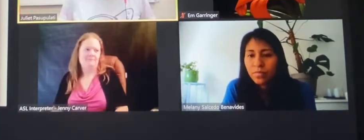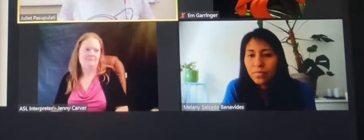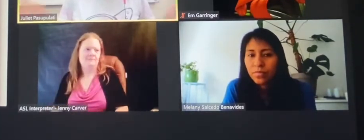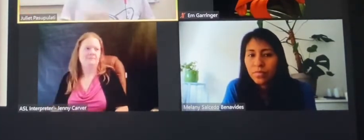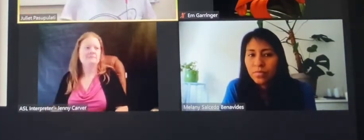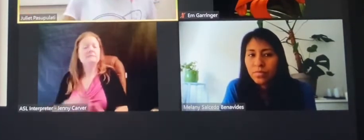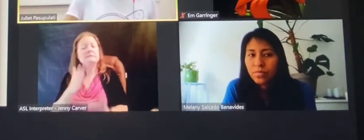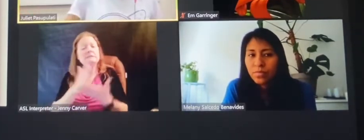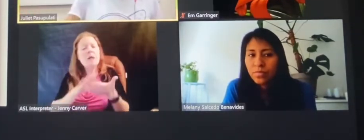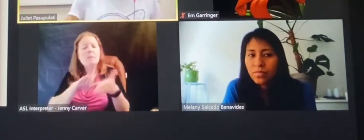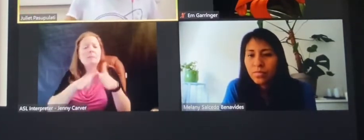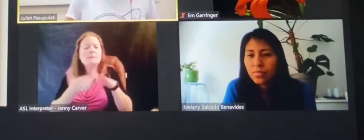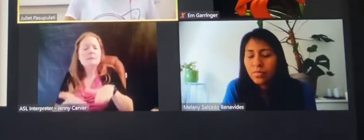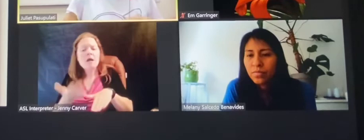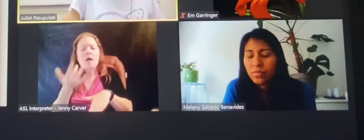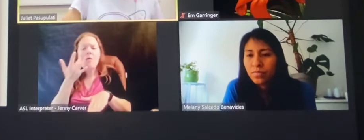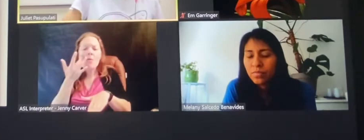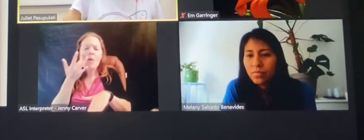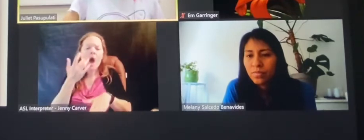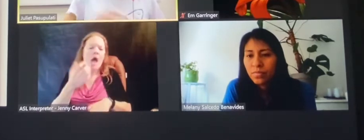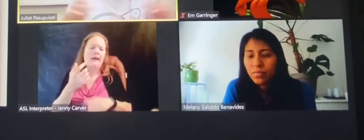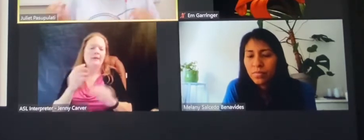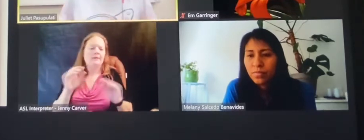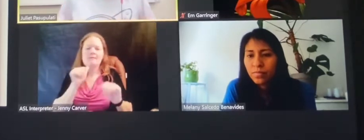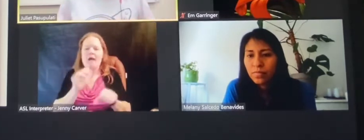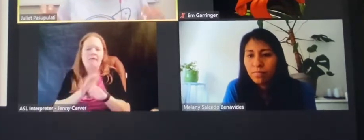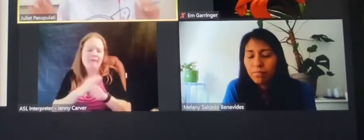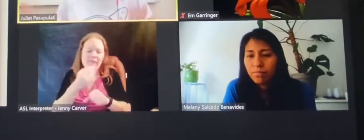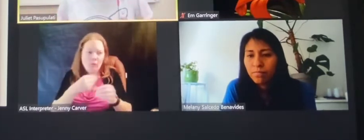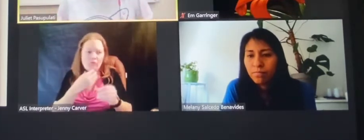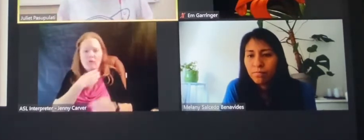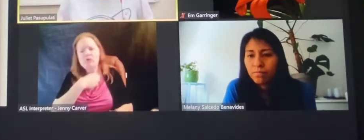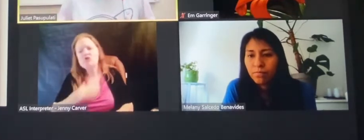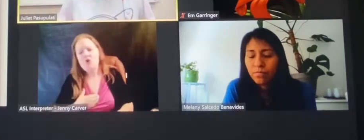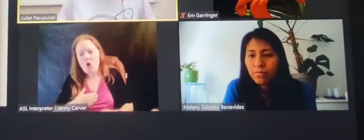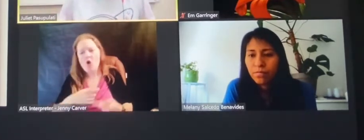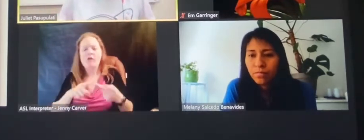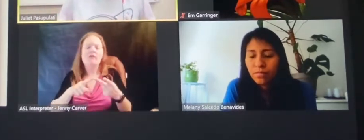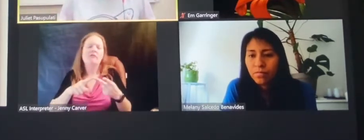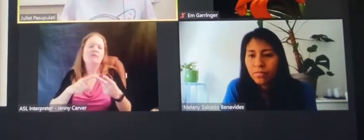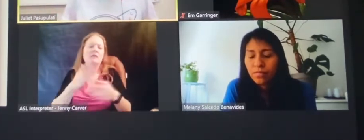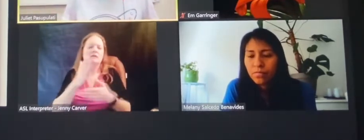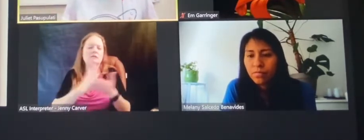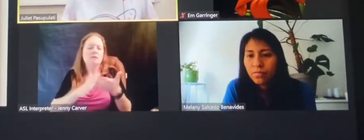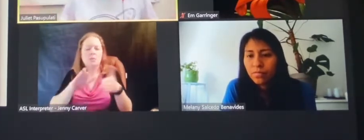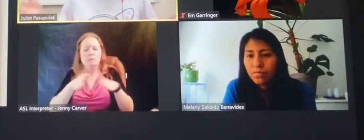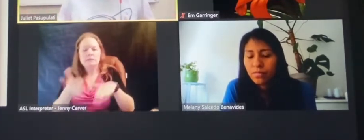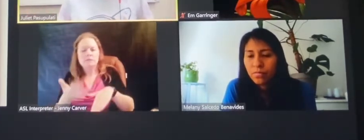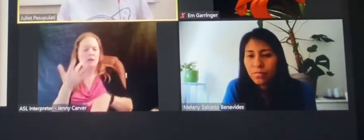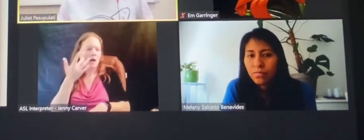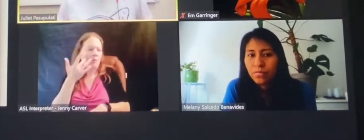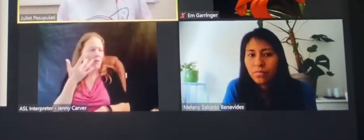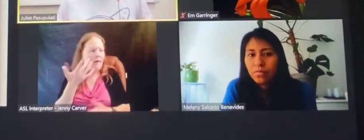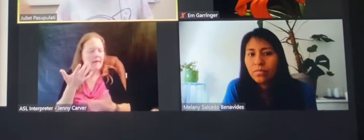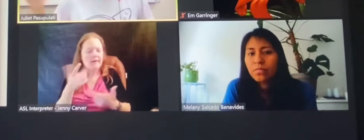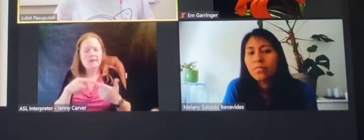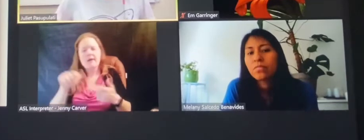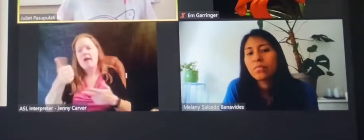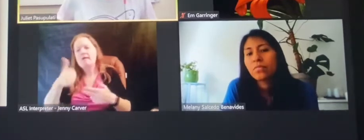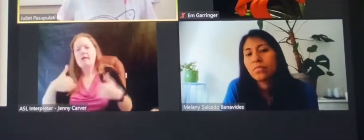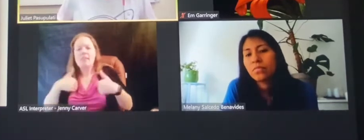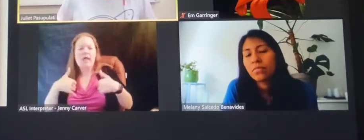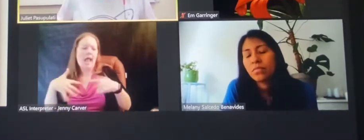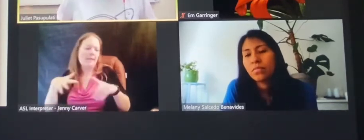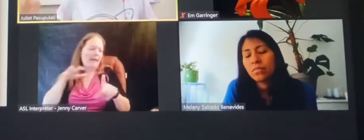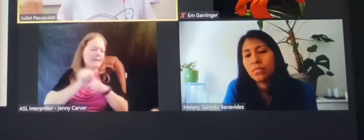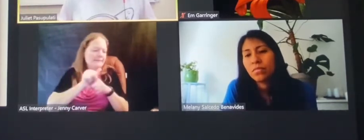Some will die due to starvation, or some will die because another animal